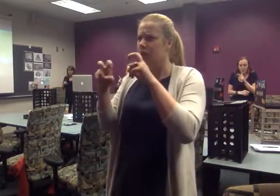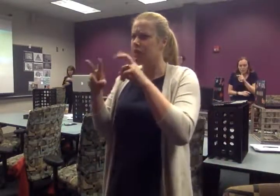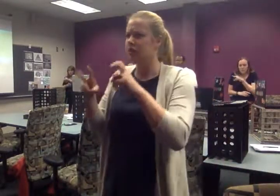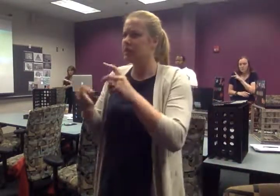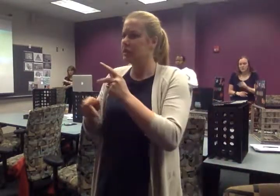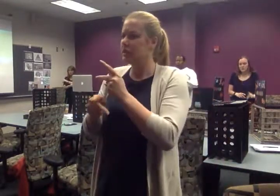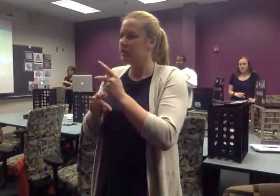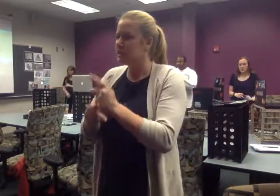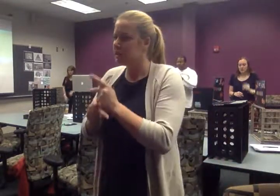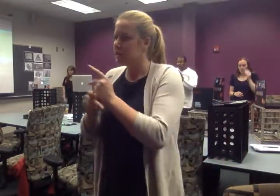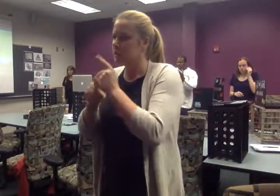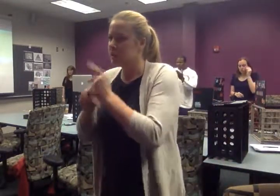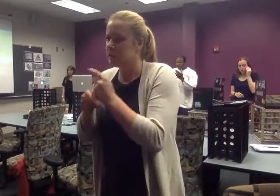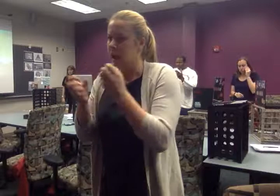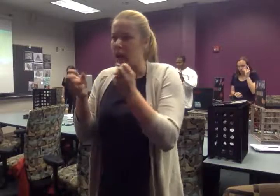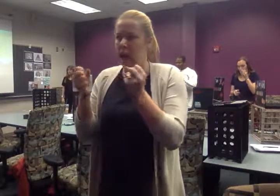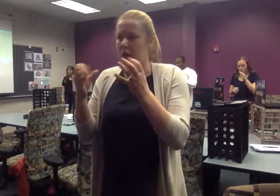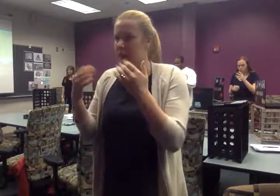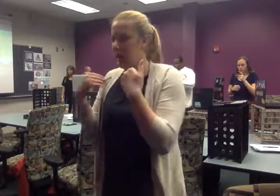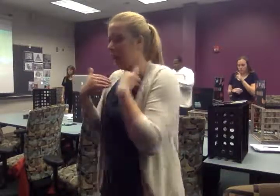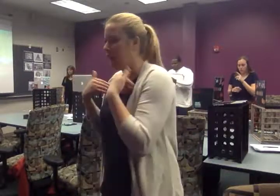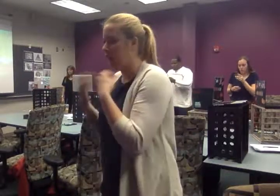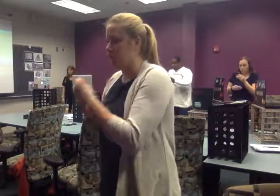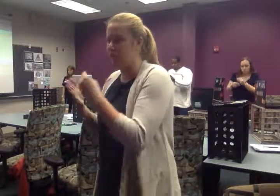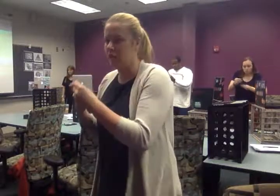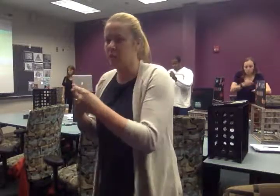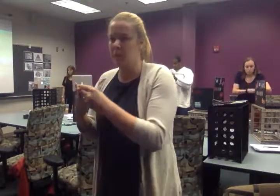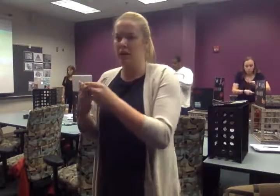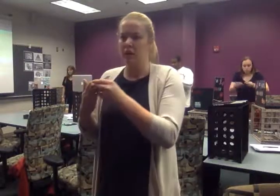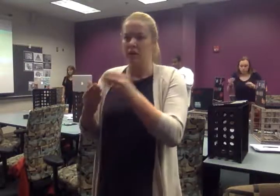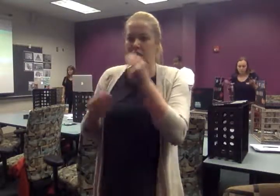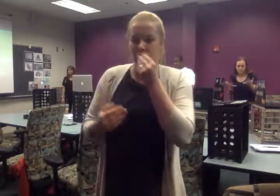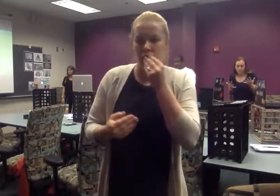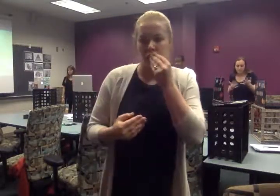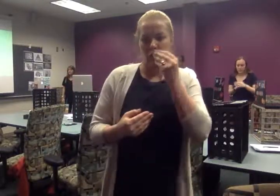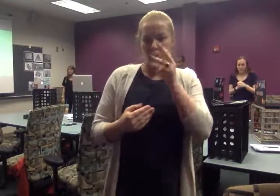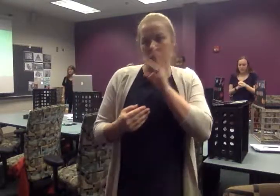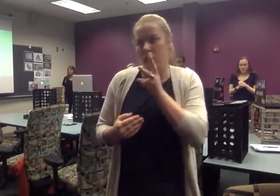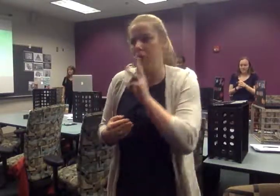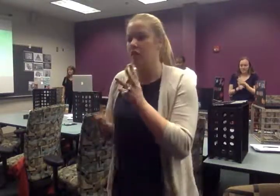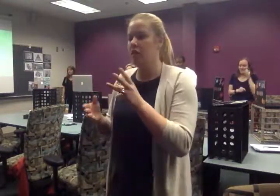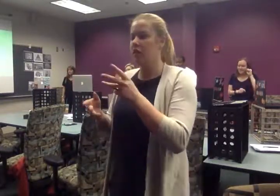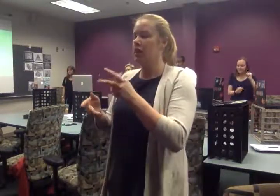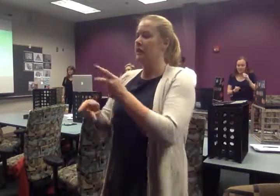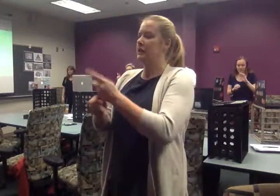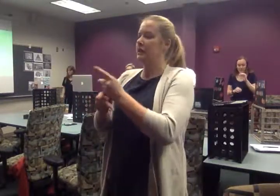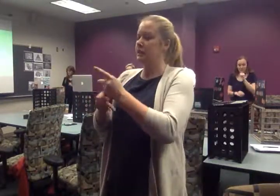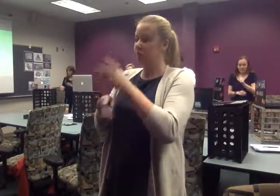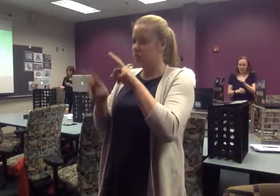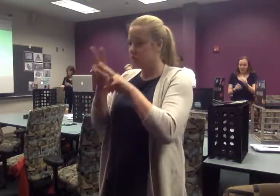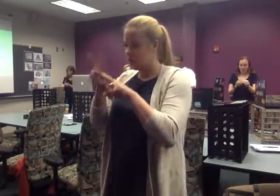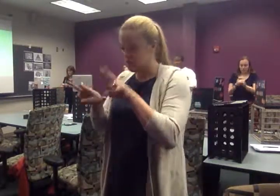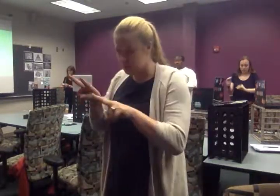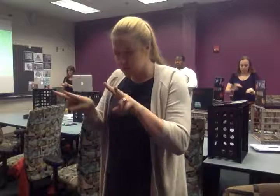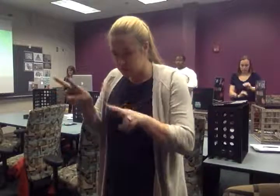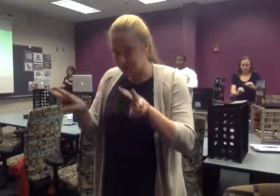departments. But that doesn't mean that silver actually circulated freely. Graeber writes, while debts were calculated in silver, they didn't have